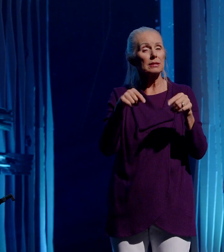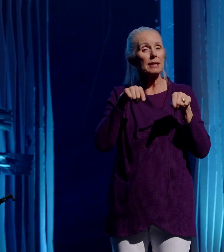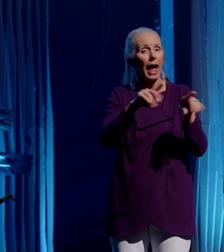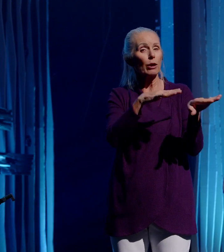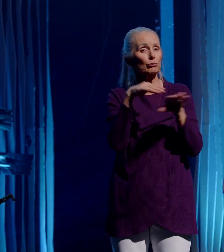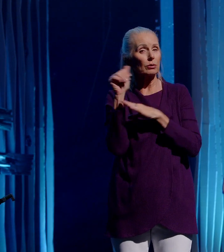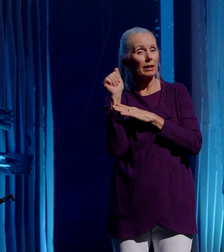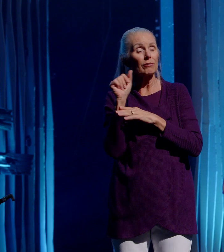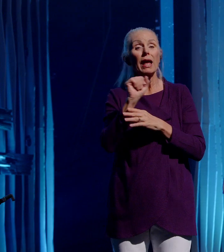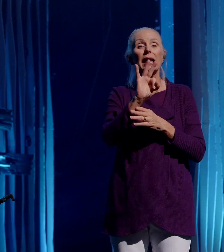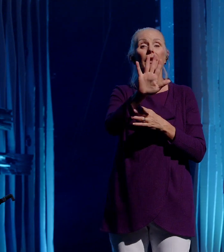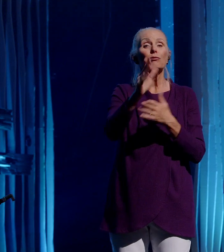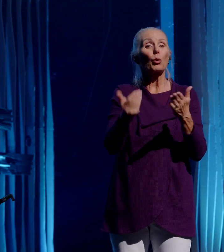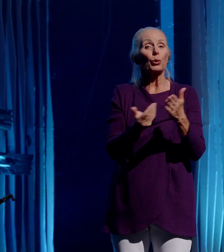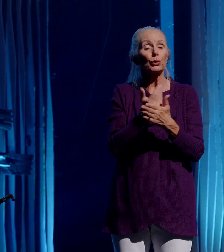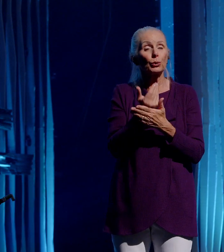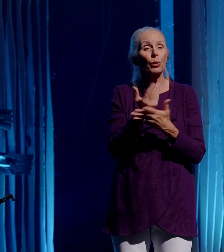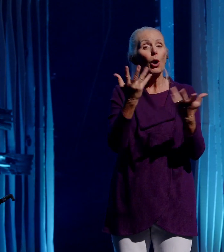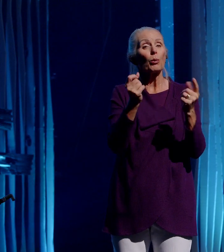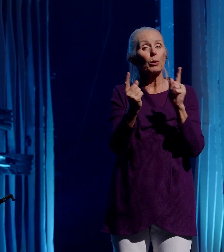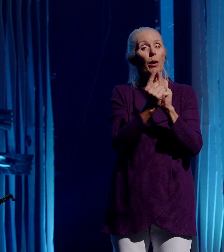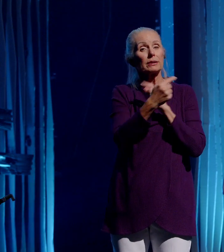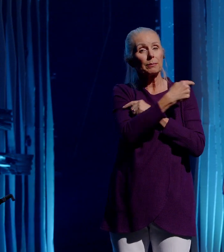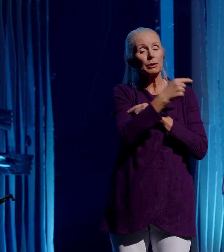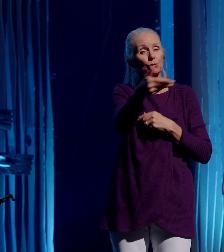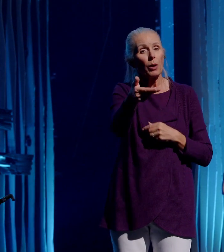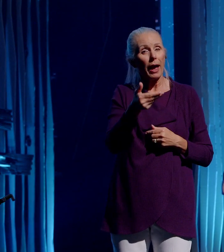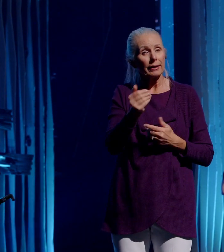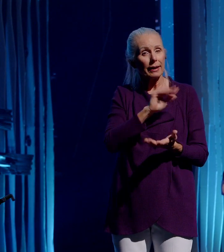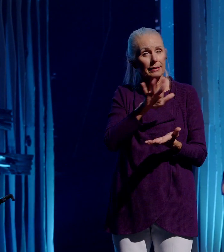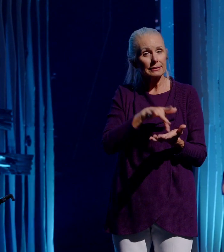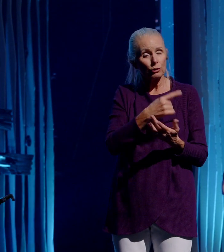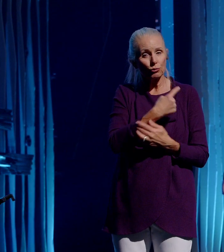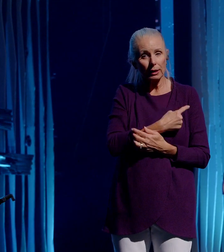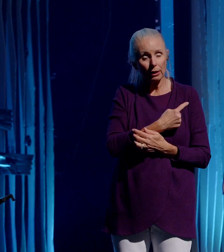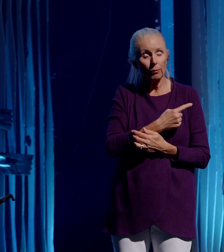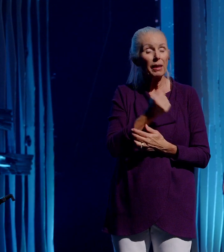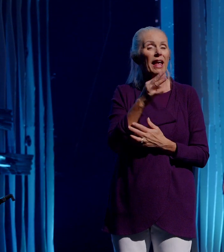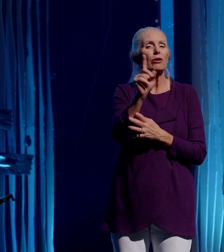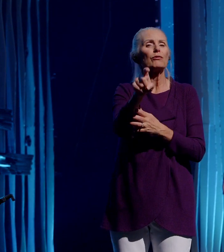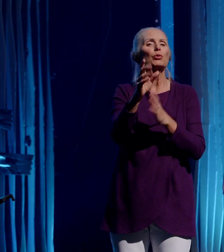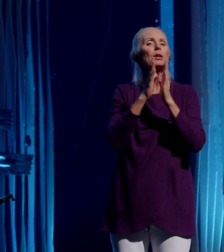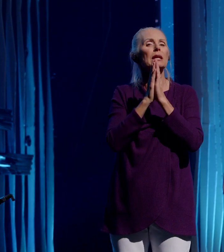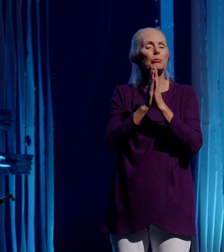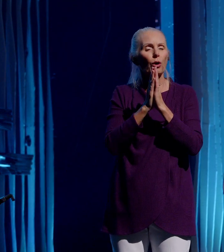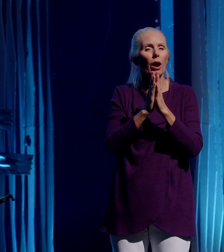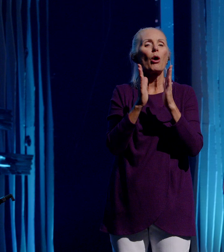are new, we would love to meet you over at Guest Central. And if you're in need of prayer,